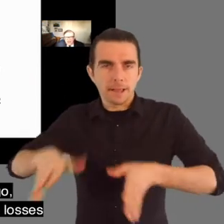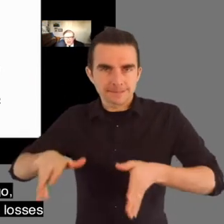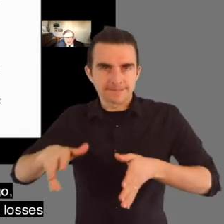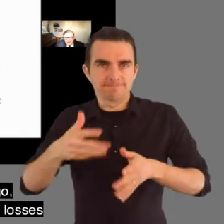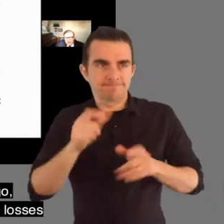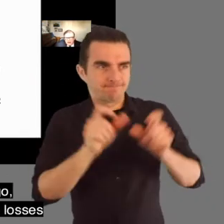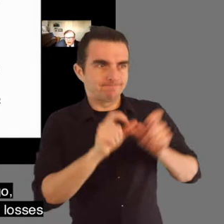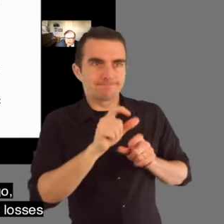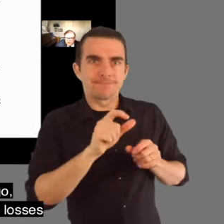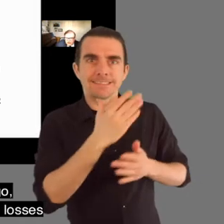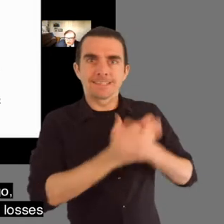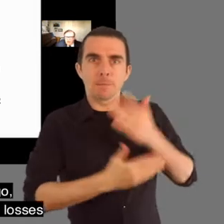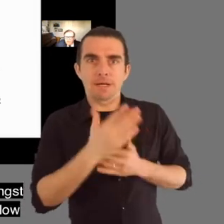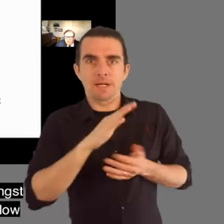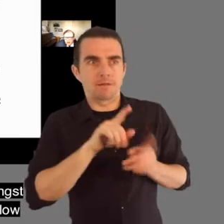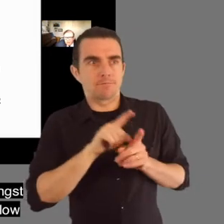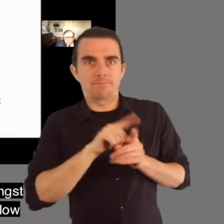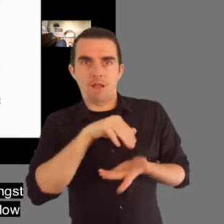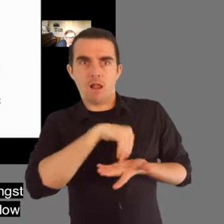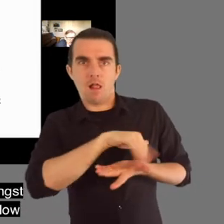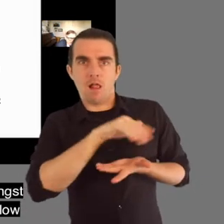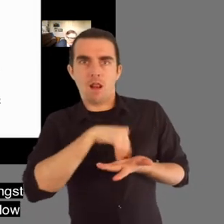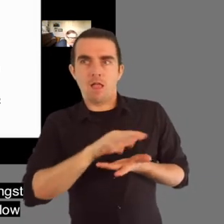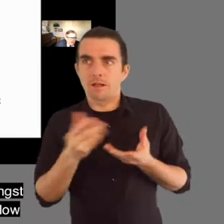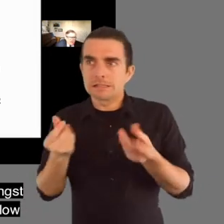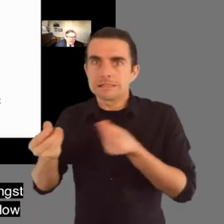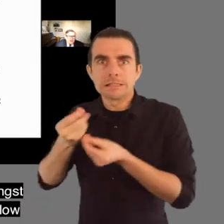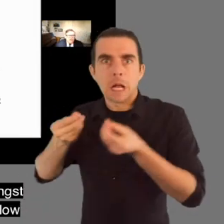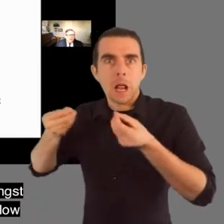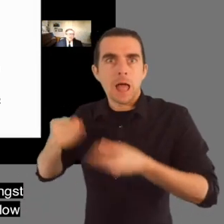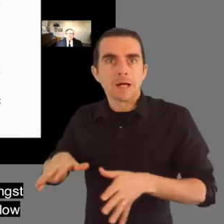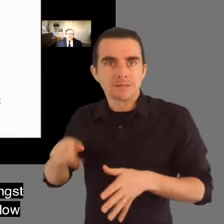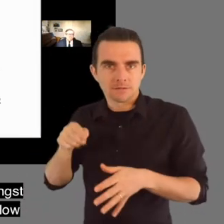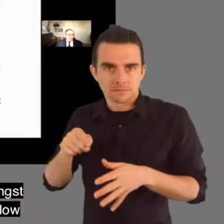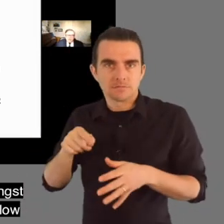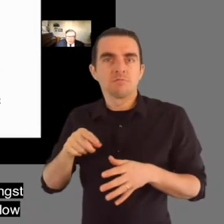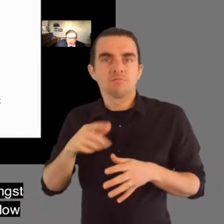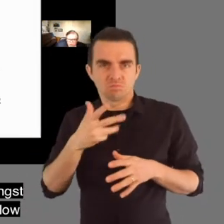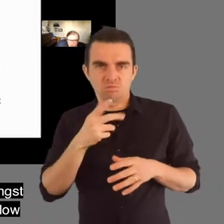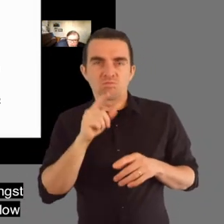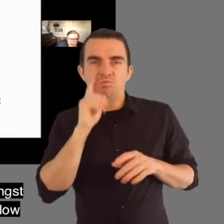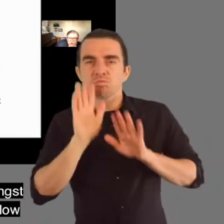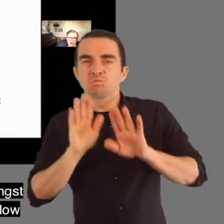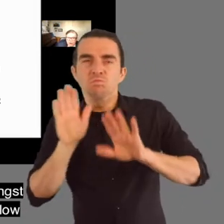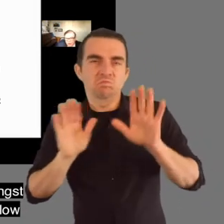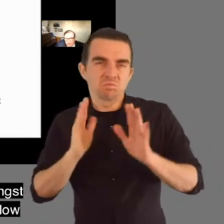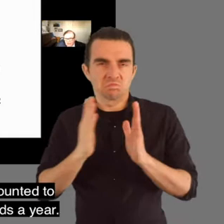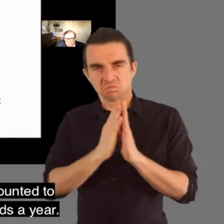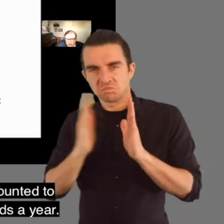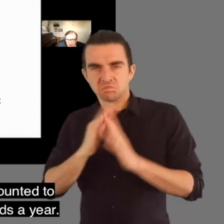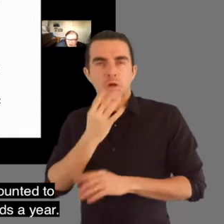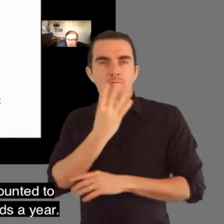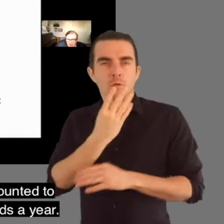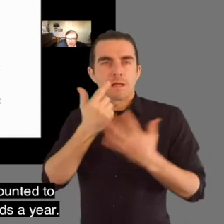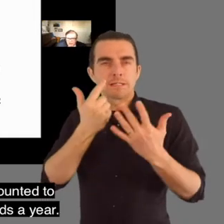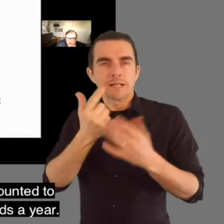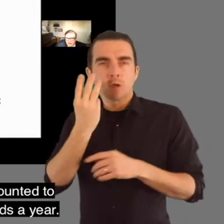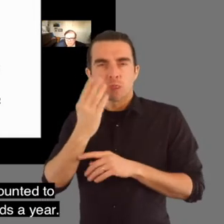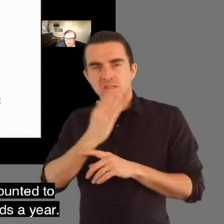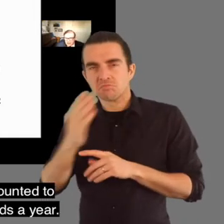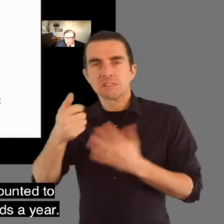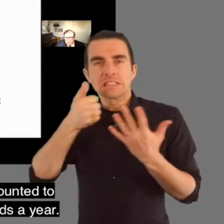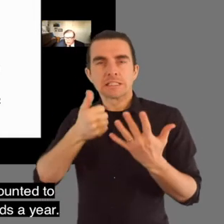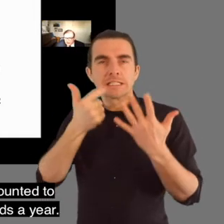calculated that economic losses from lower productivity amongst disabled people across the low and middle income